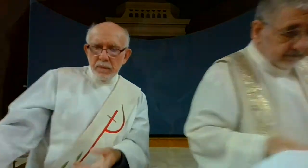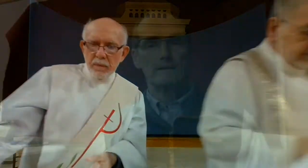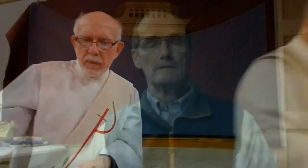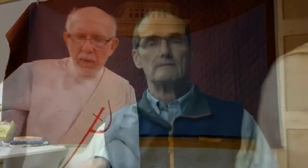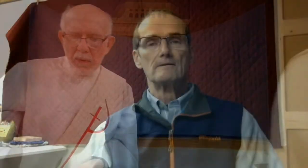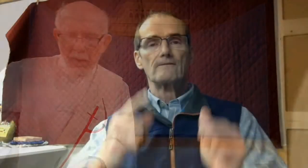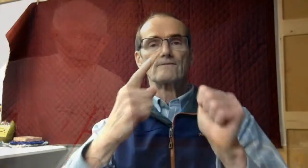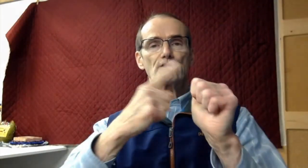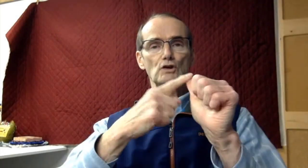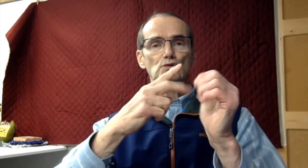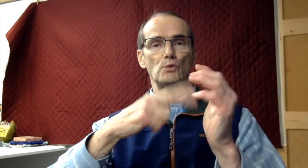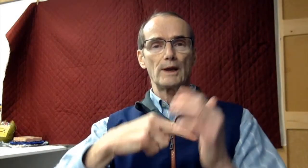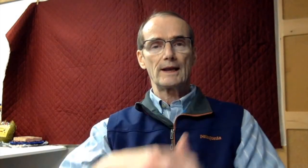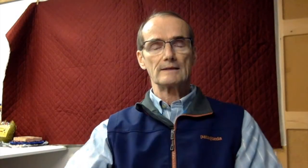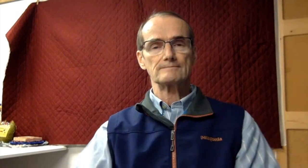The first reading.